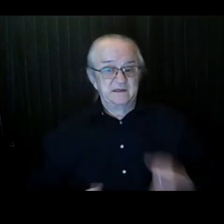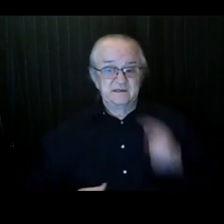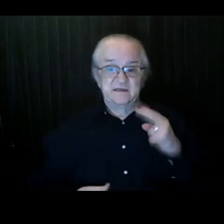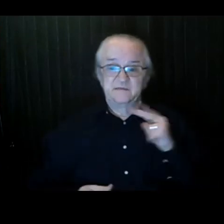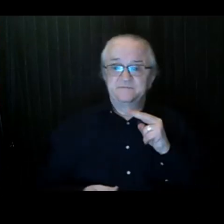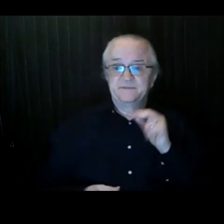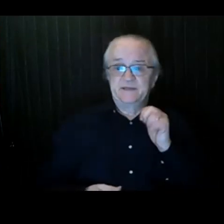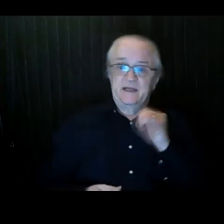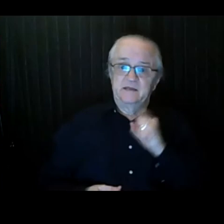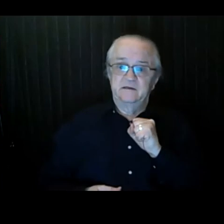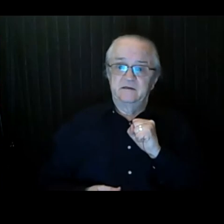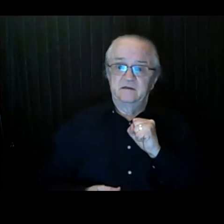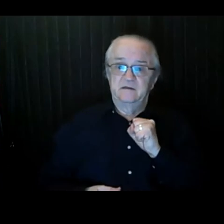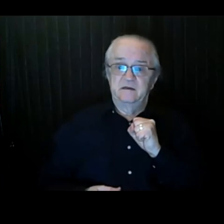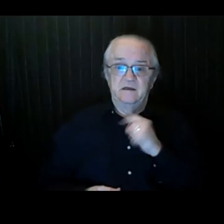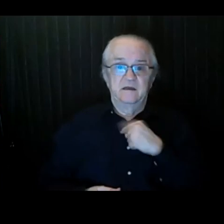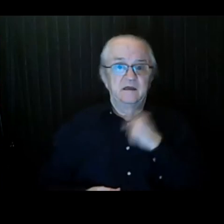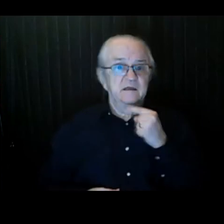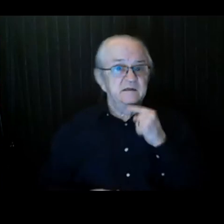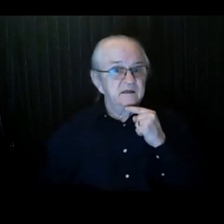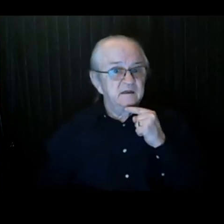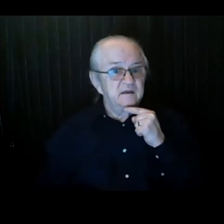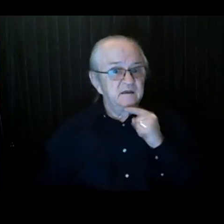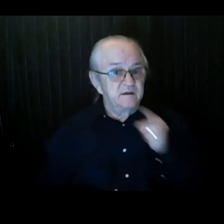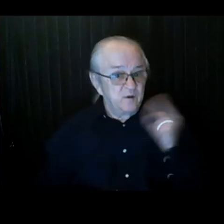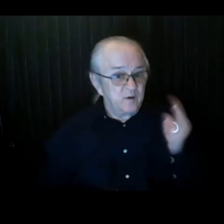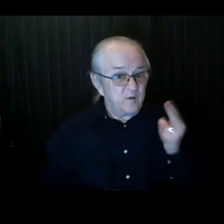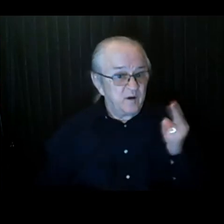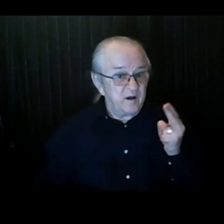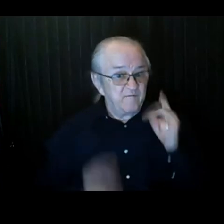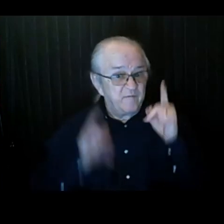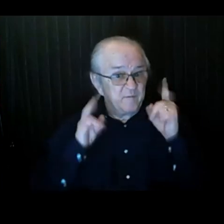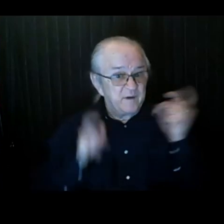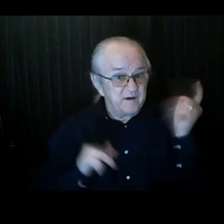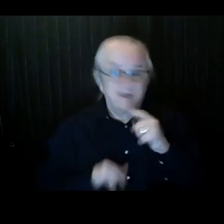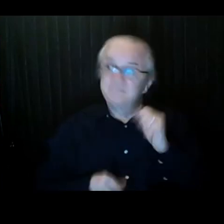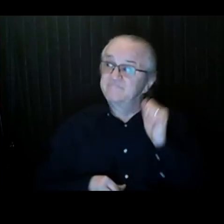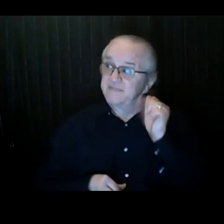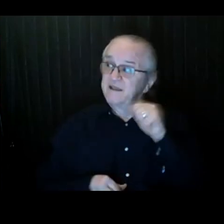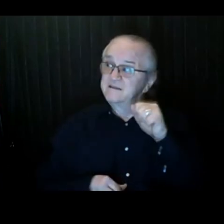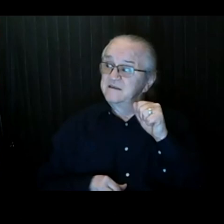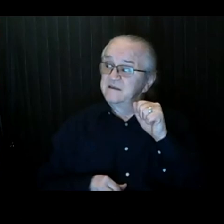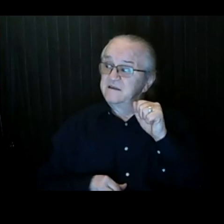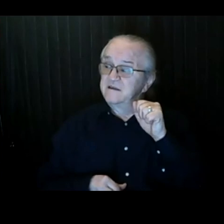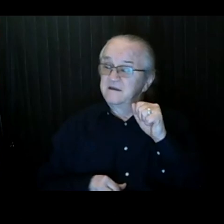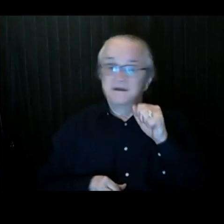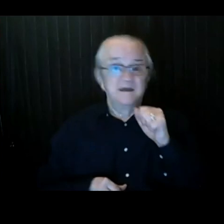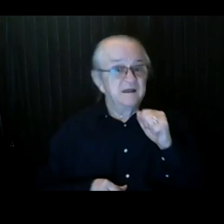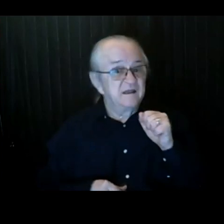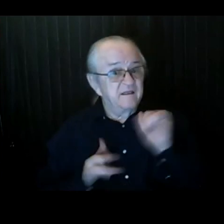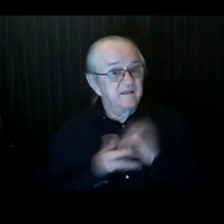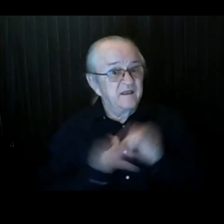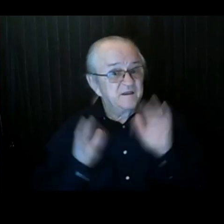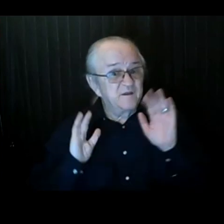yes. And I said, did you wear it for picture day? And she's like, yes. I said, that's great,